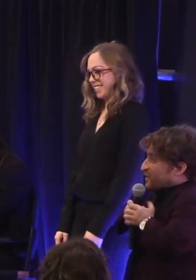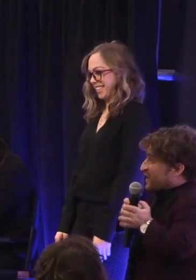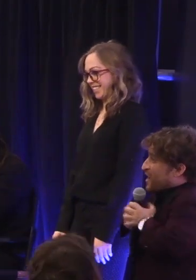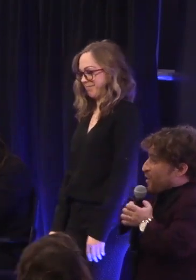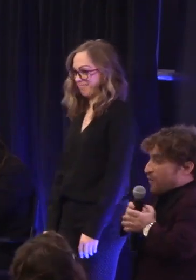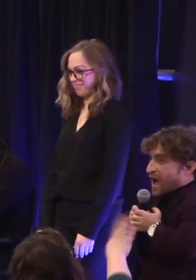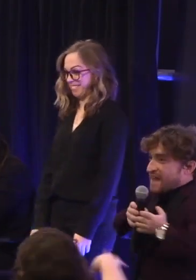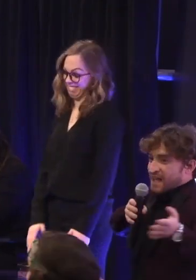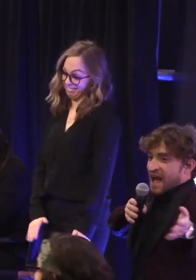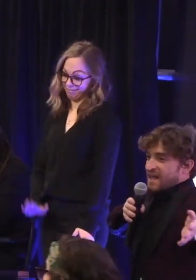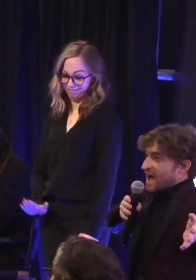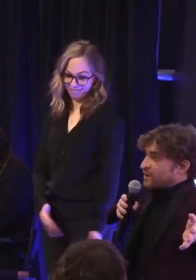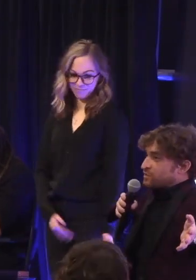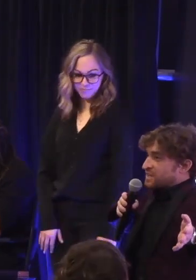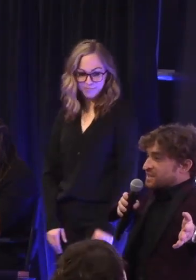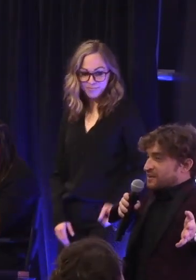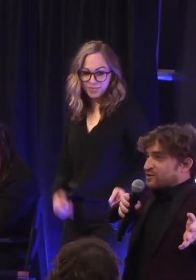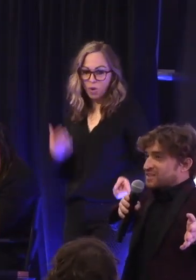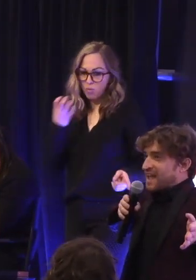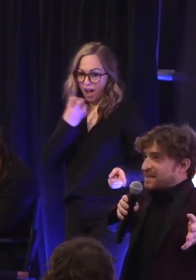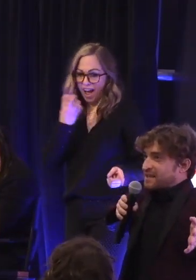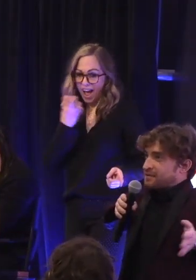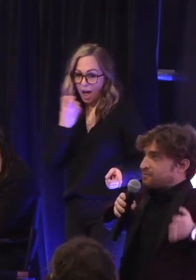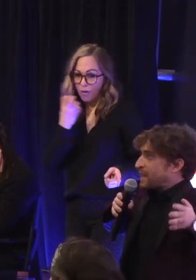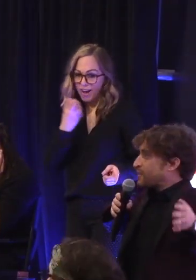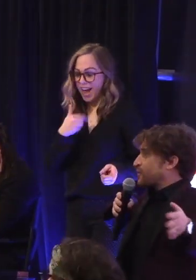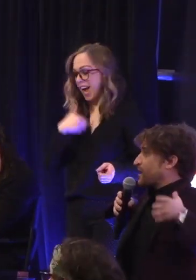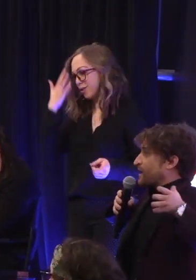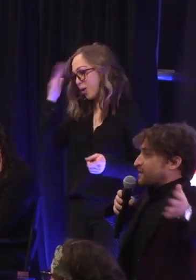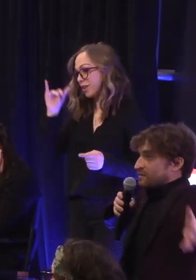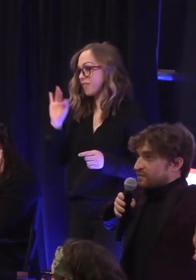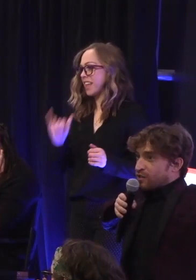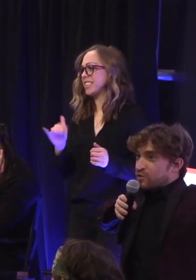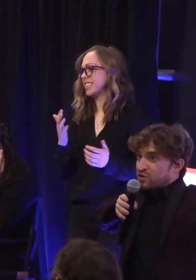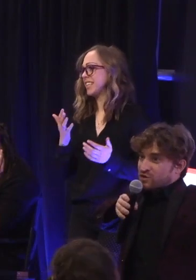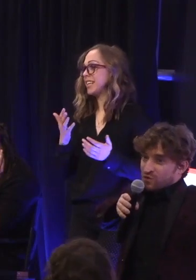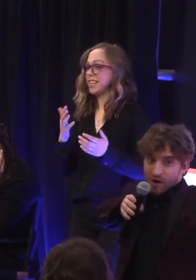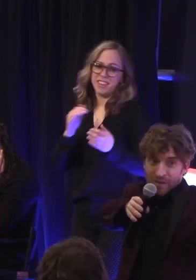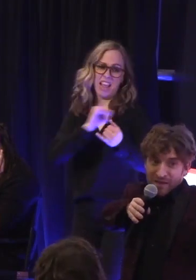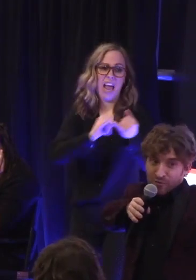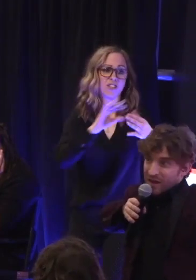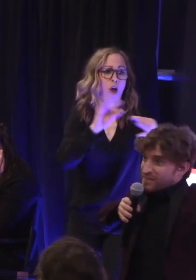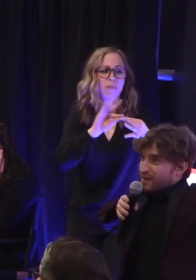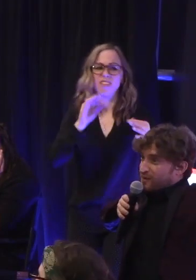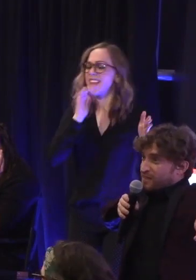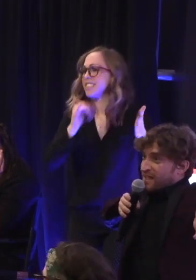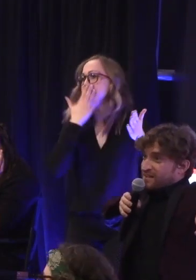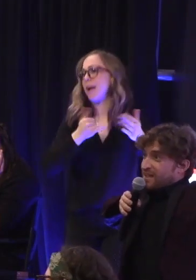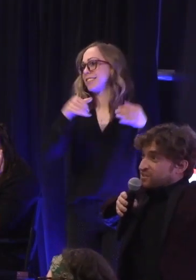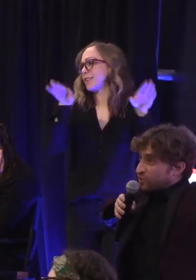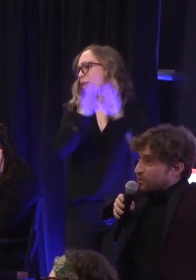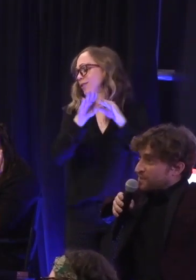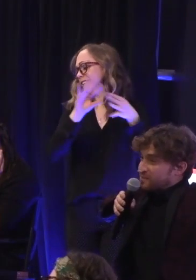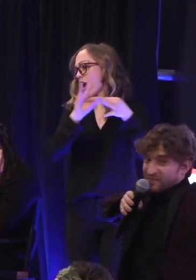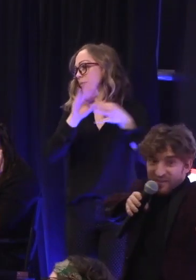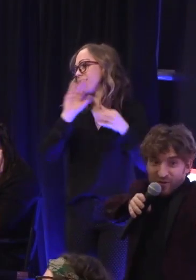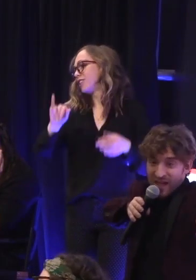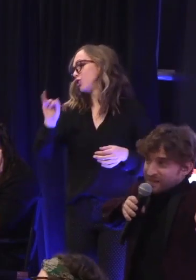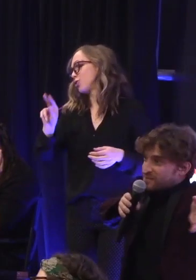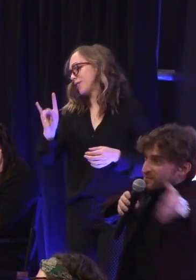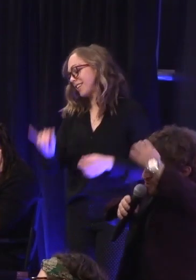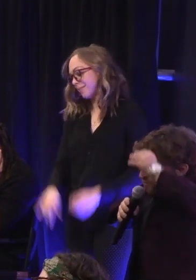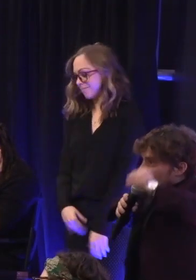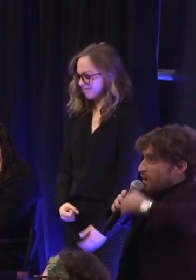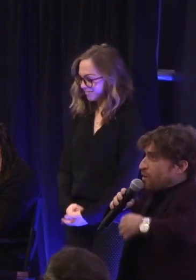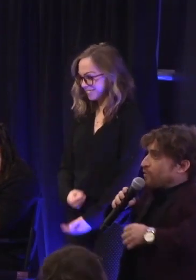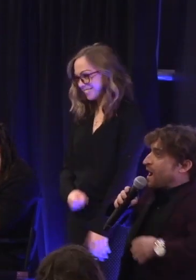Yeah. Wow. Well, I don't think there's any better closure to our panel right there than Judy,